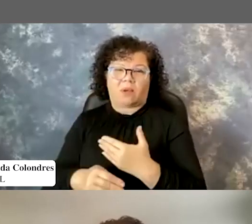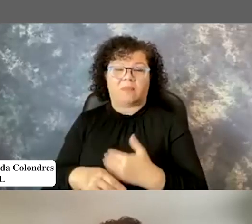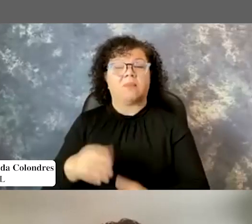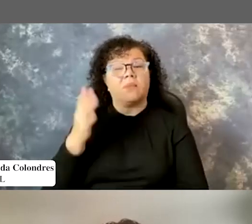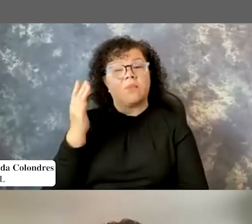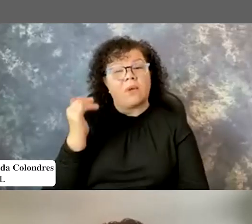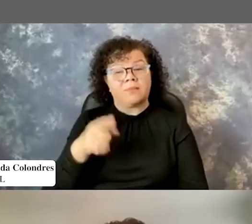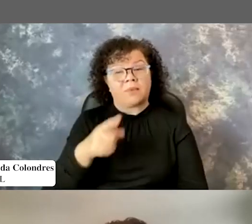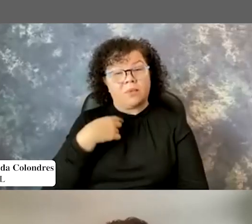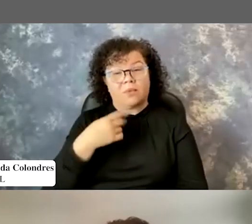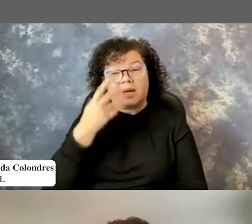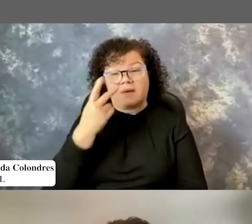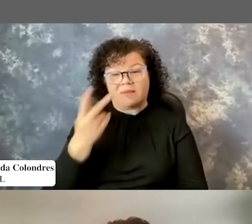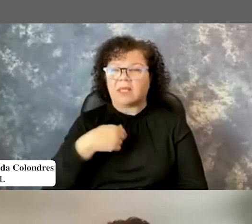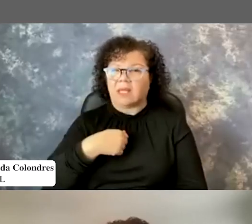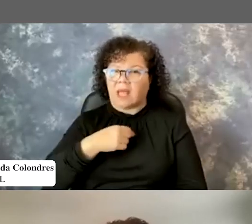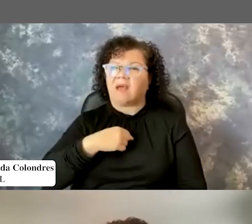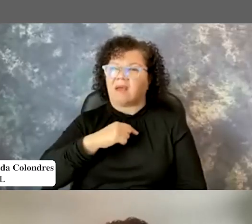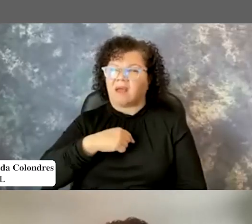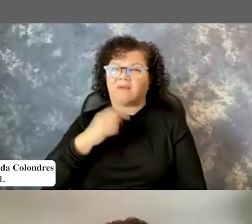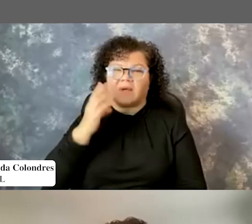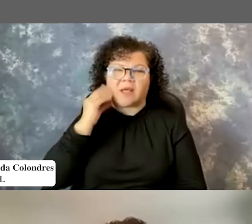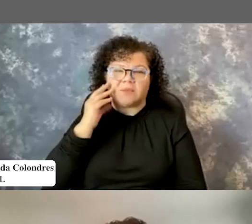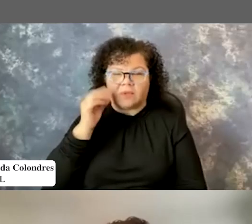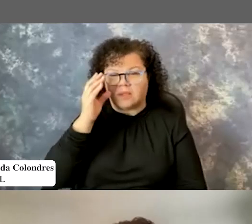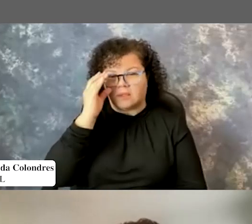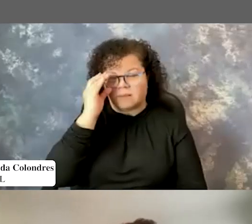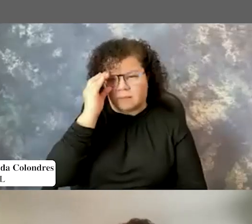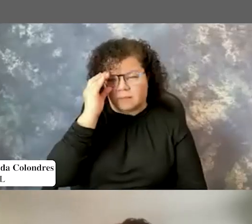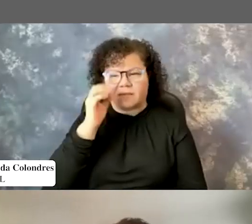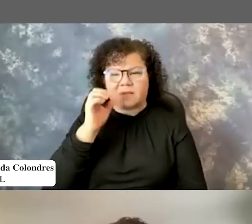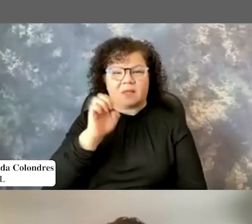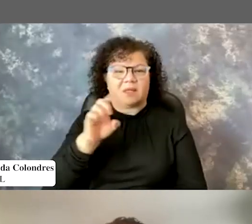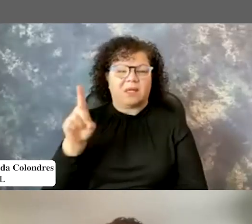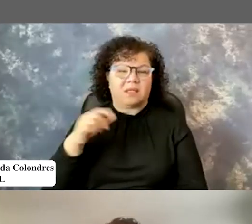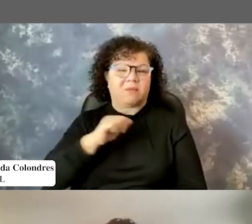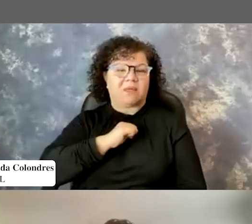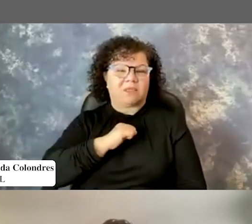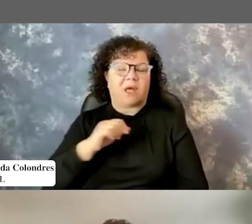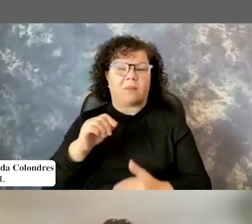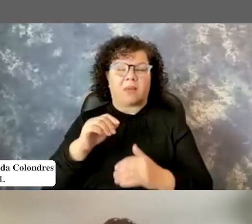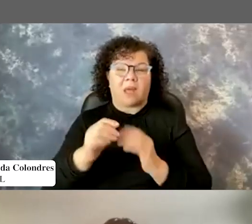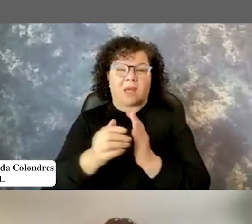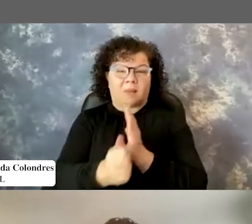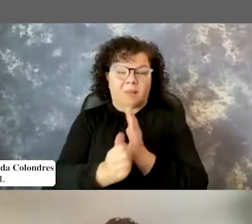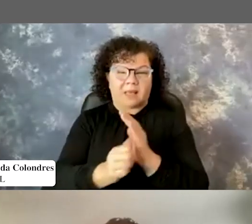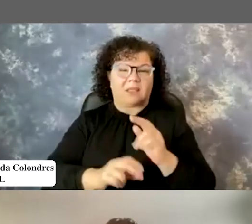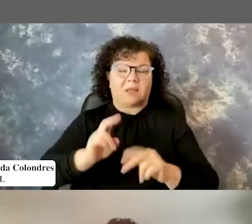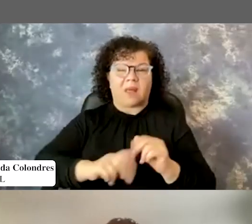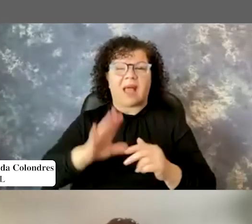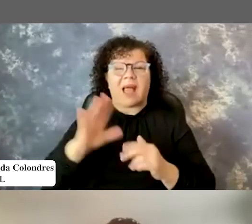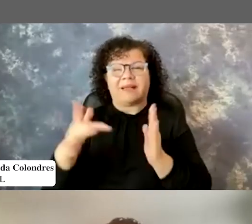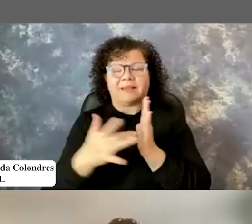so many, and I have personally experienced as an ED myself, capacity building and technical